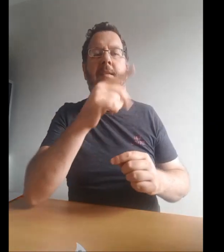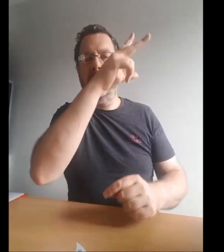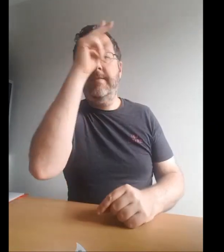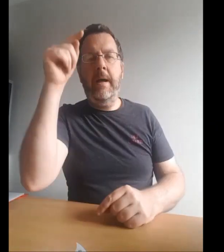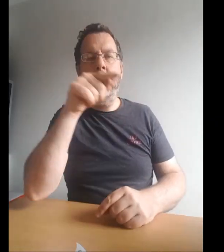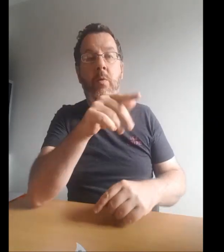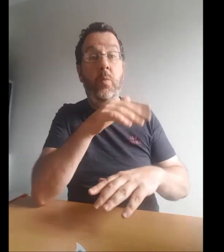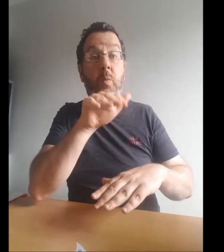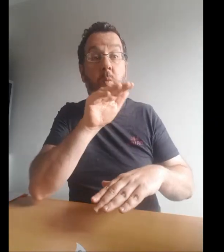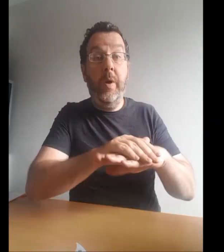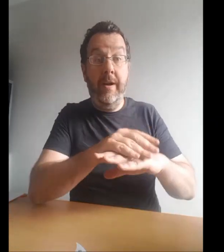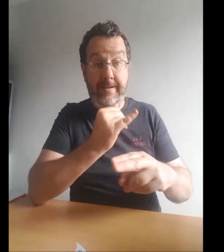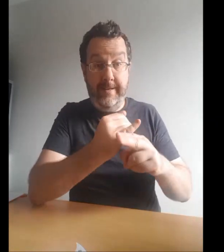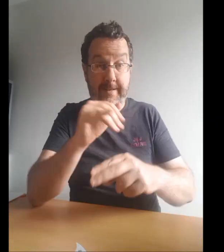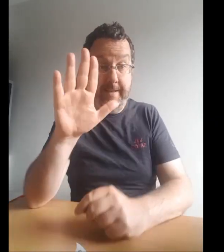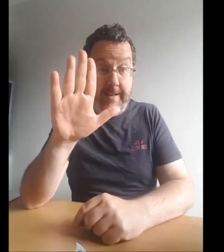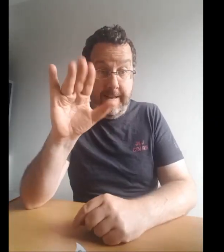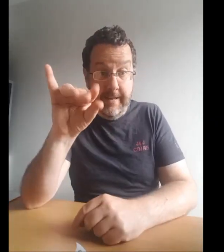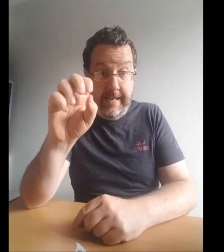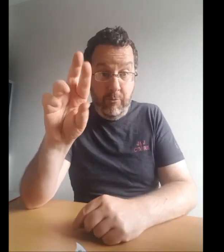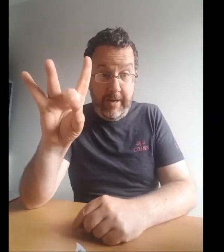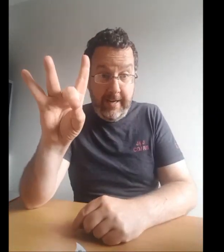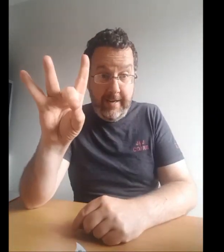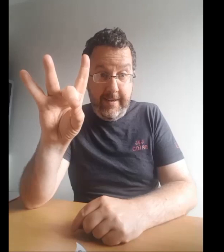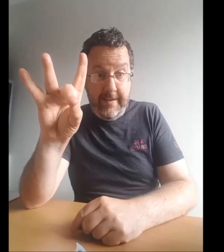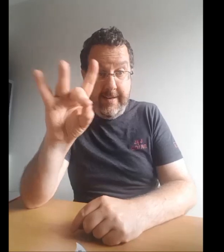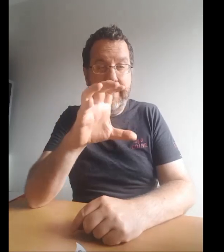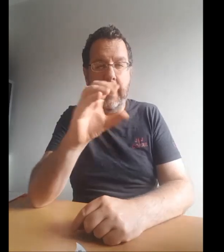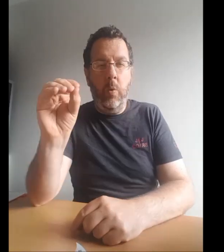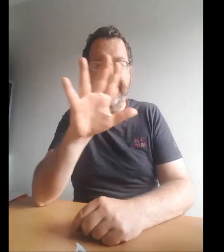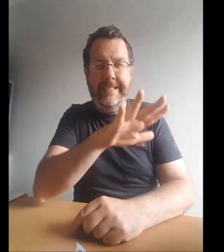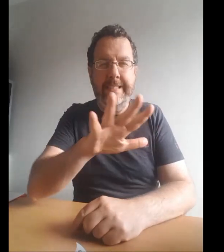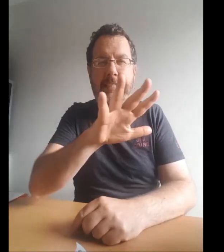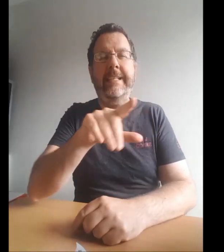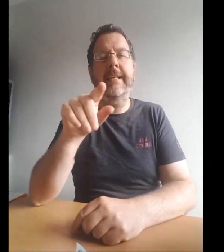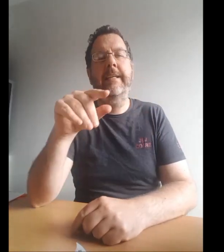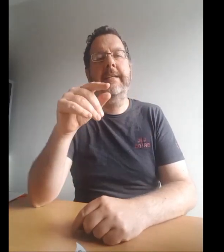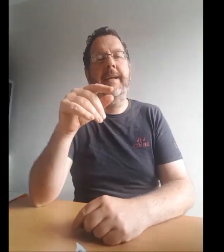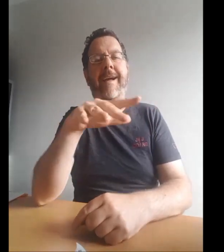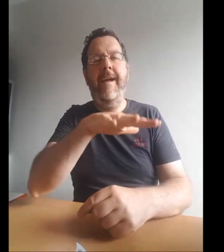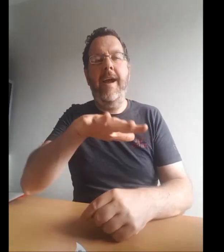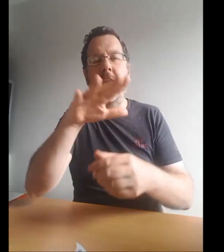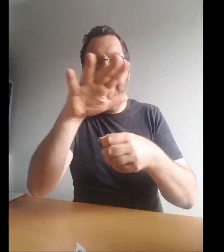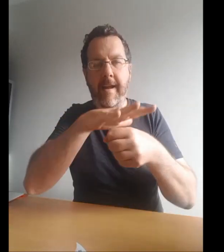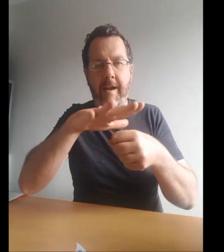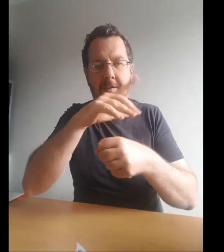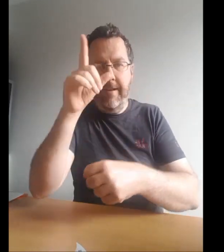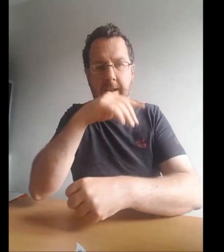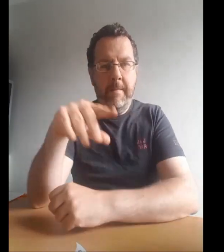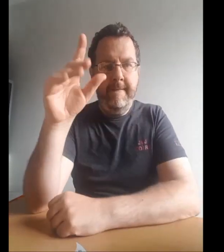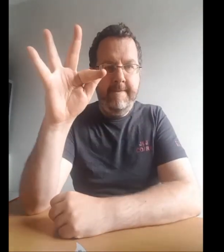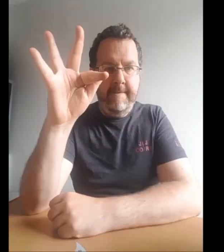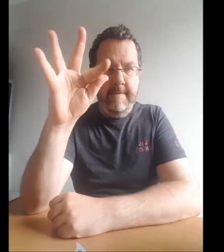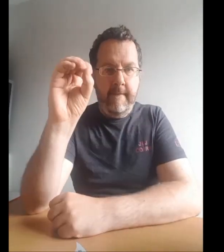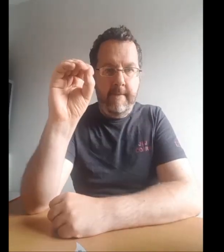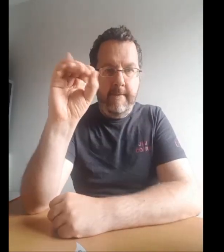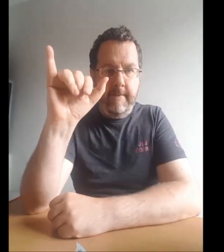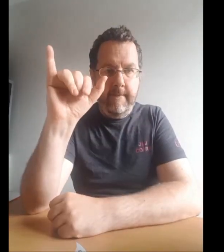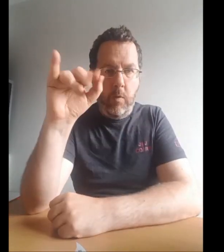And the example that I found in 1867 is a County Limerick example. The area that the court was based in is